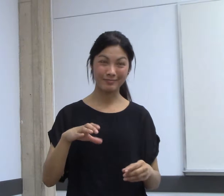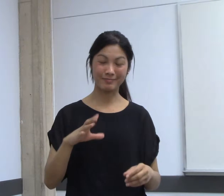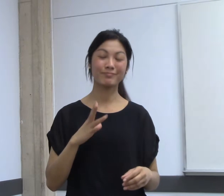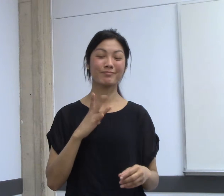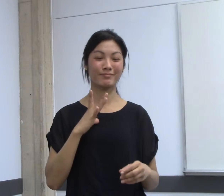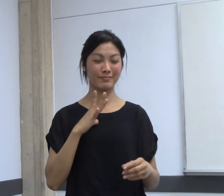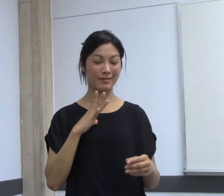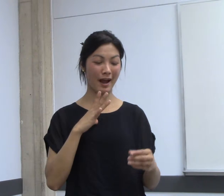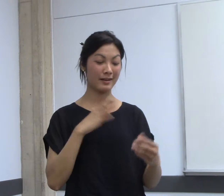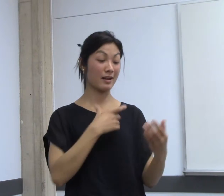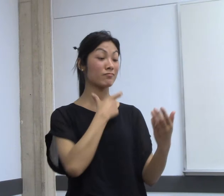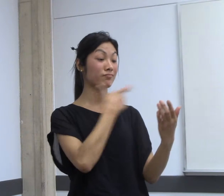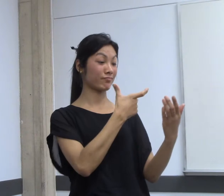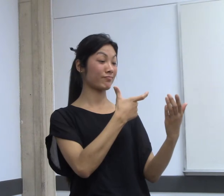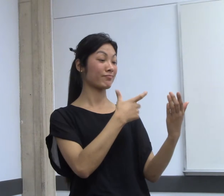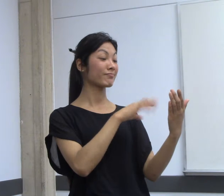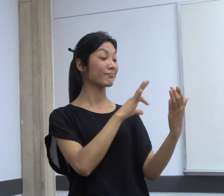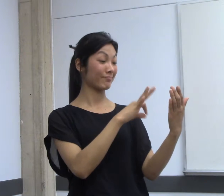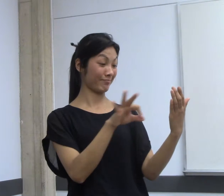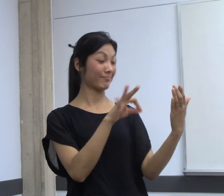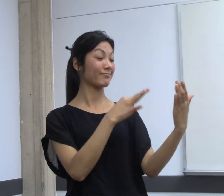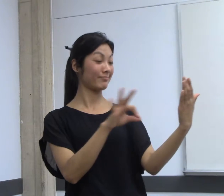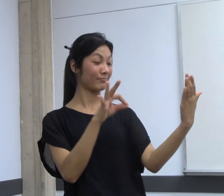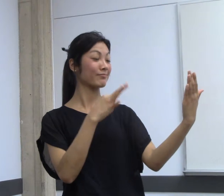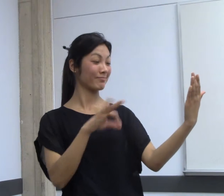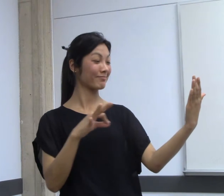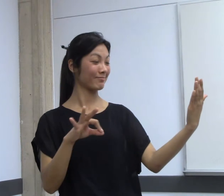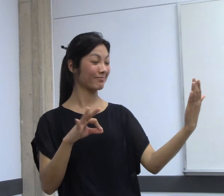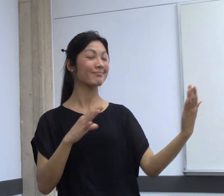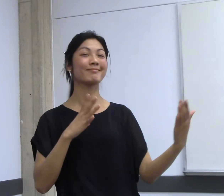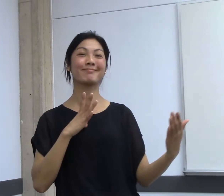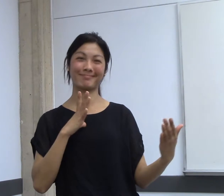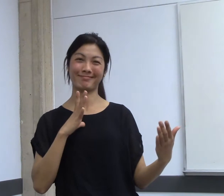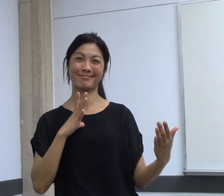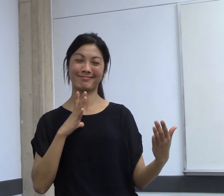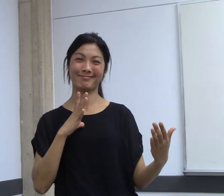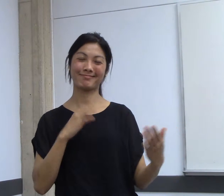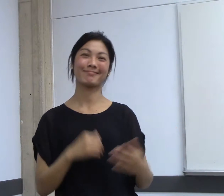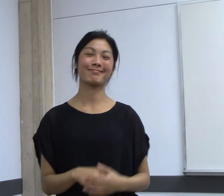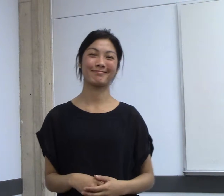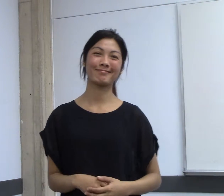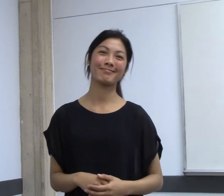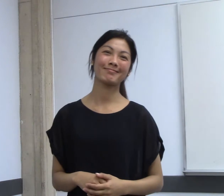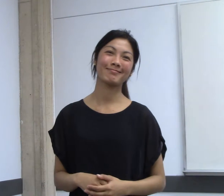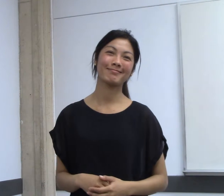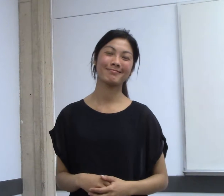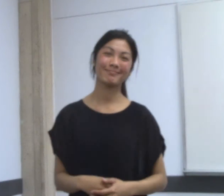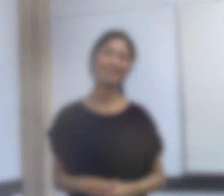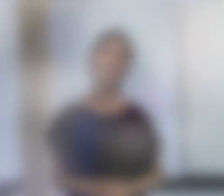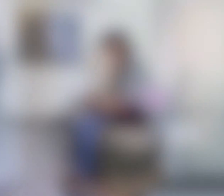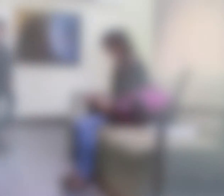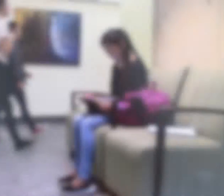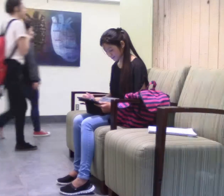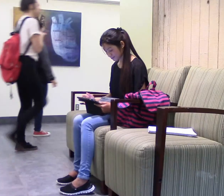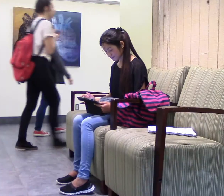back, and she said she would get it with closed captioning, and then I was able to watch the video with the captioning and do the assignment.